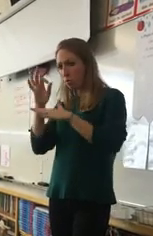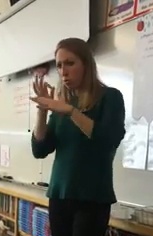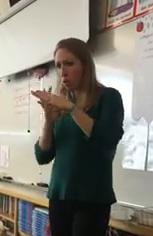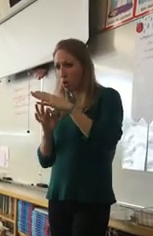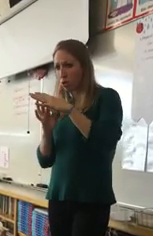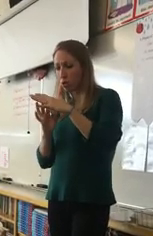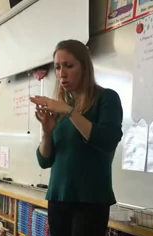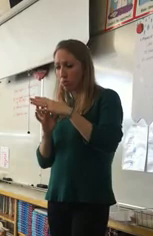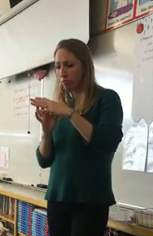vowels?